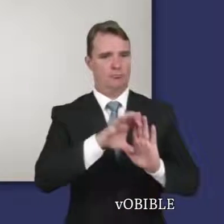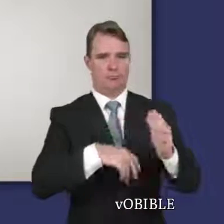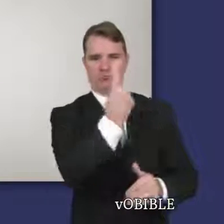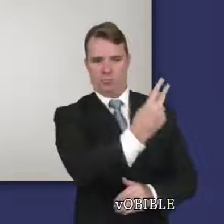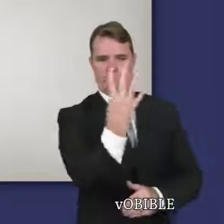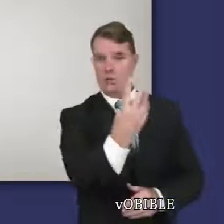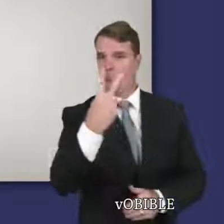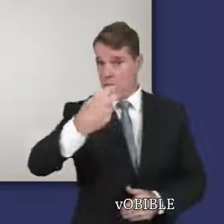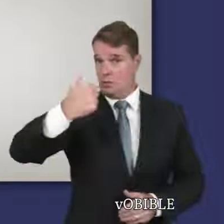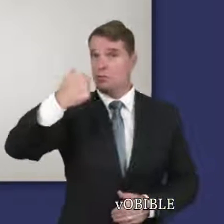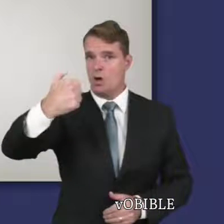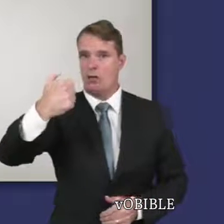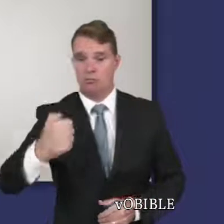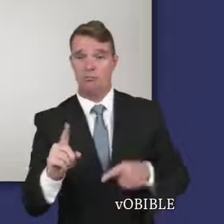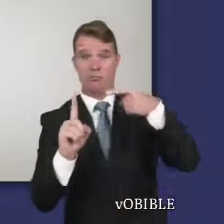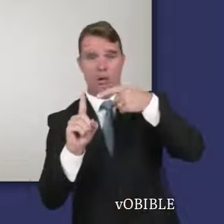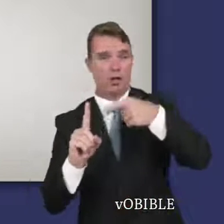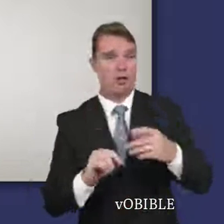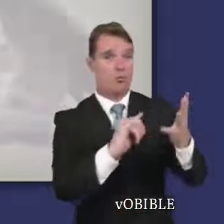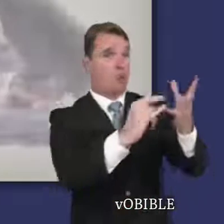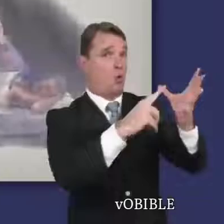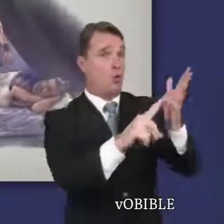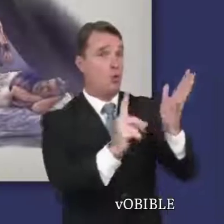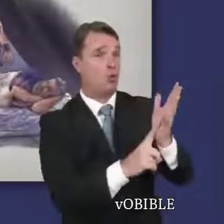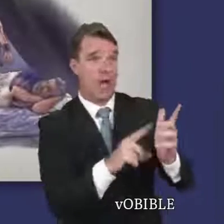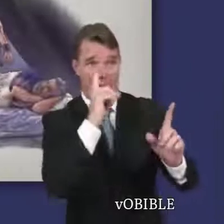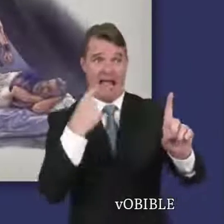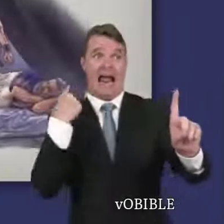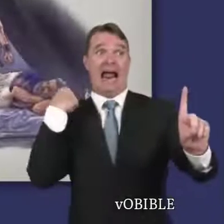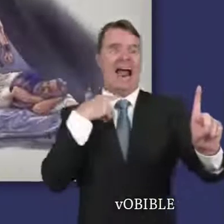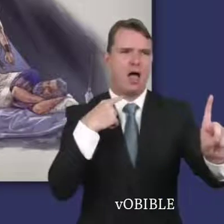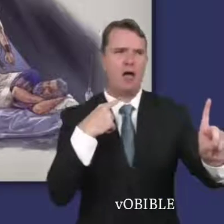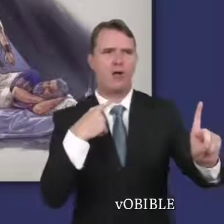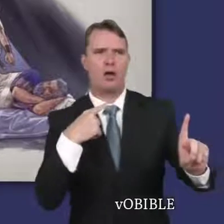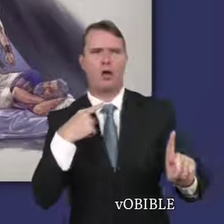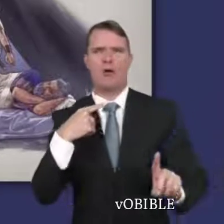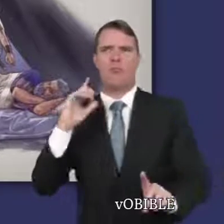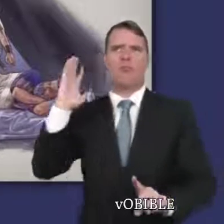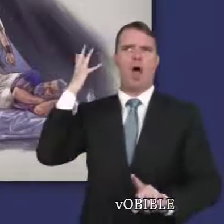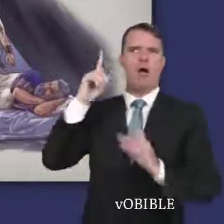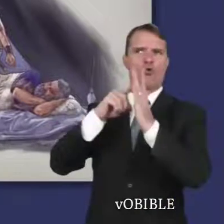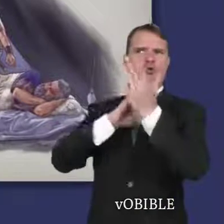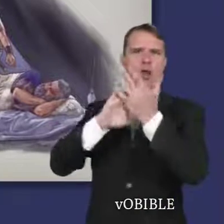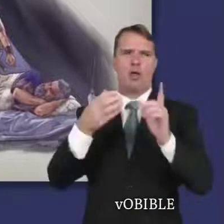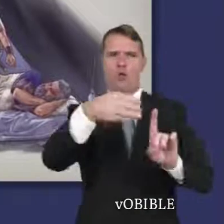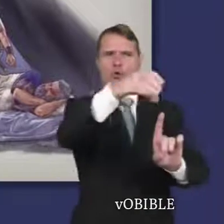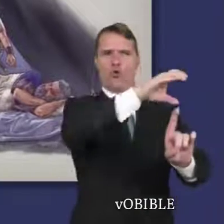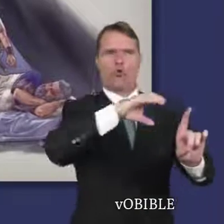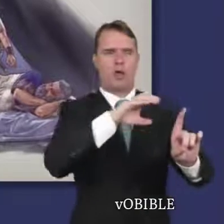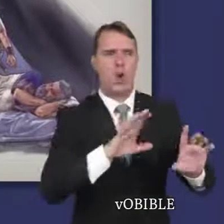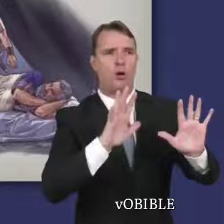In chapters 24 and 26, David has opportunities to kill Saul, but he refuses to